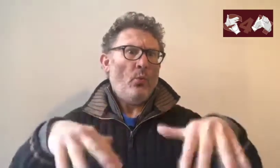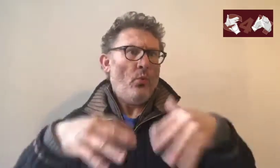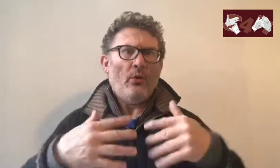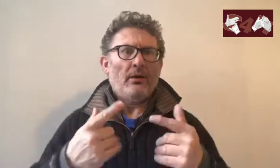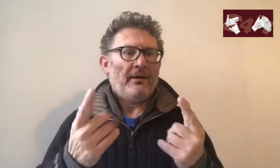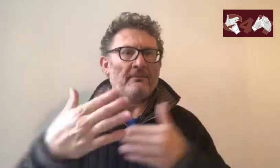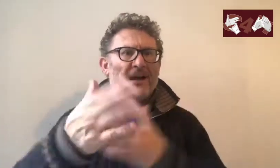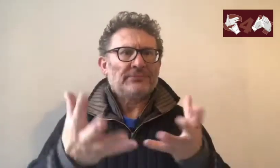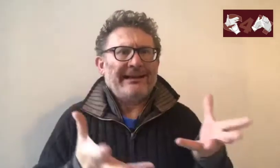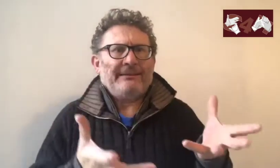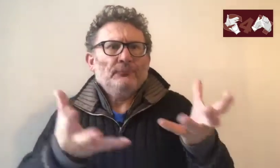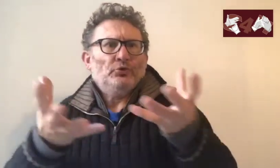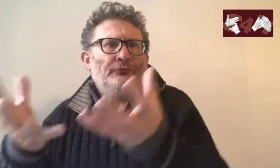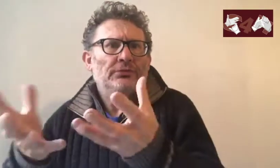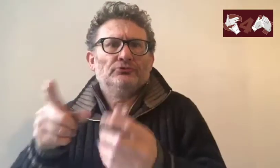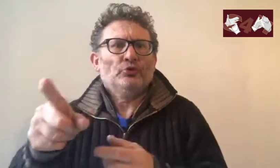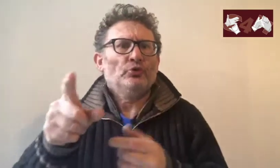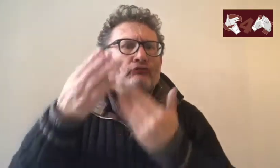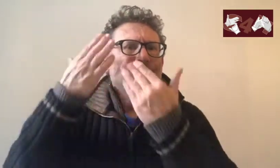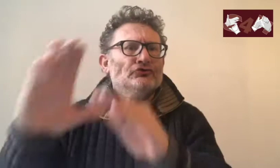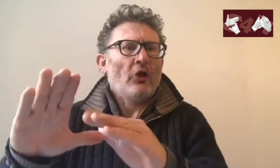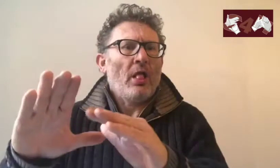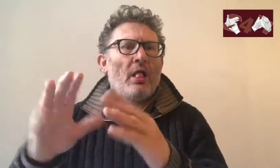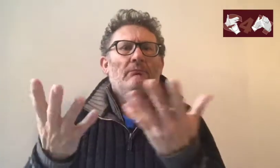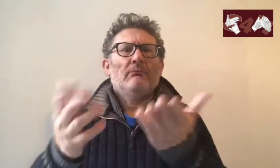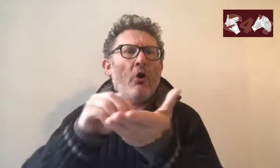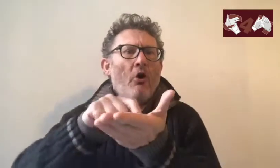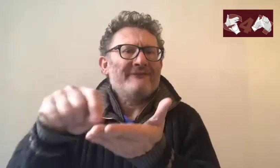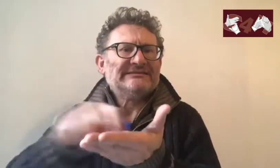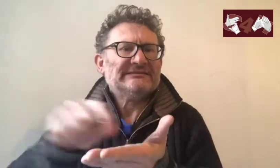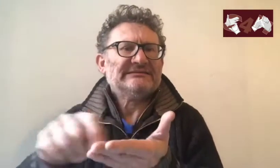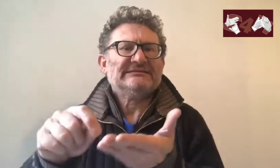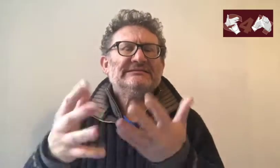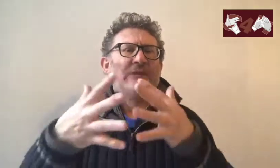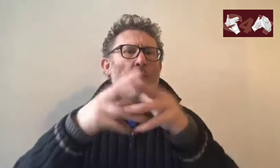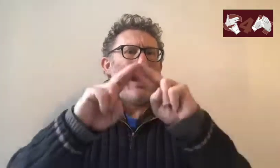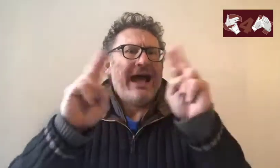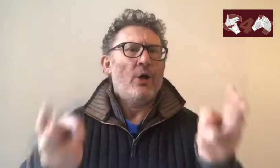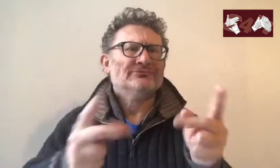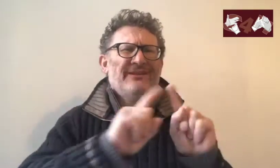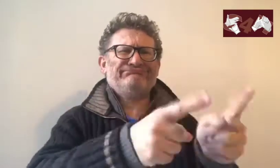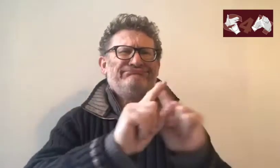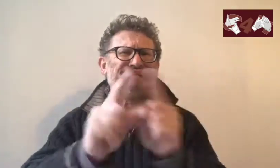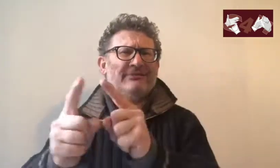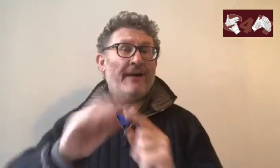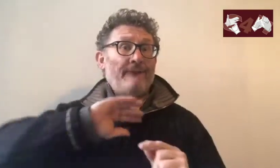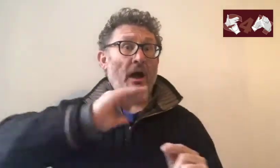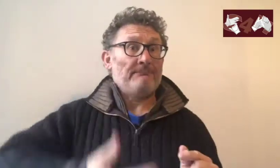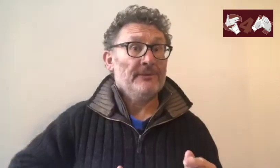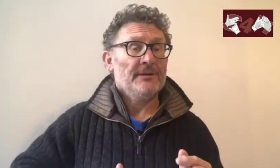the exercise that I'm able to benefit from, just physically moving parcels, whether that's into offices or to